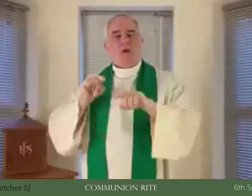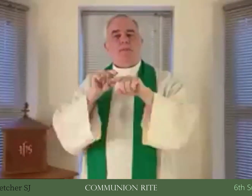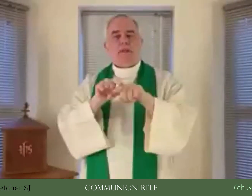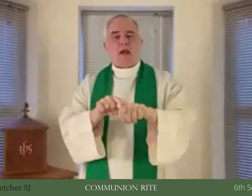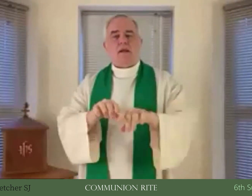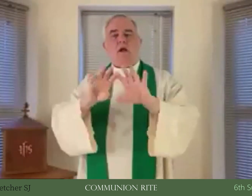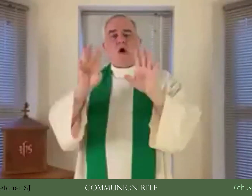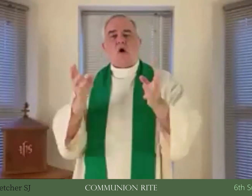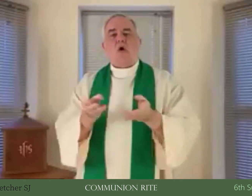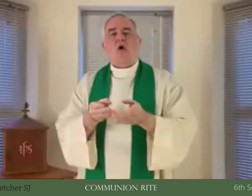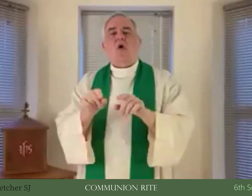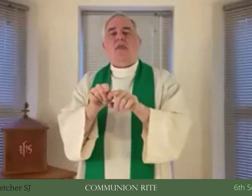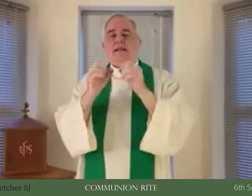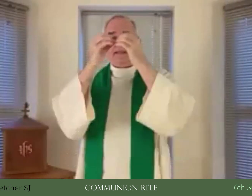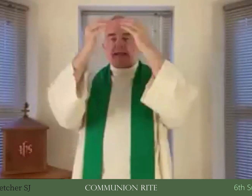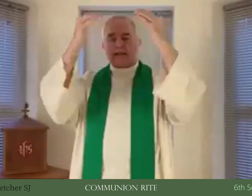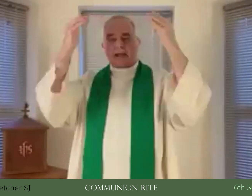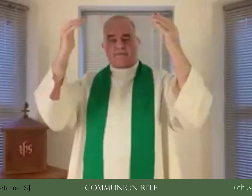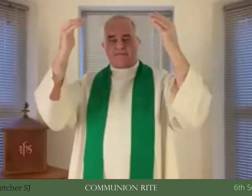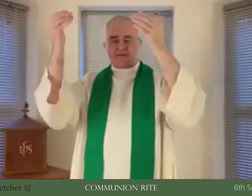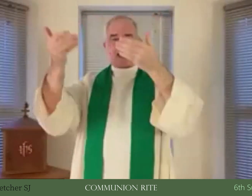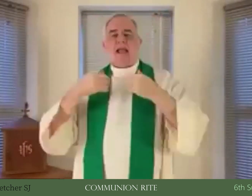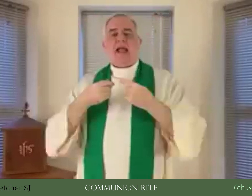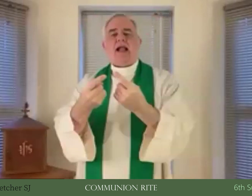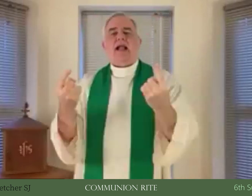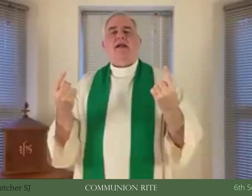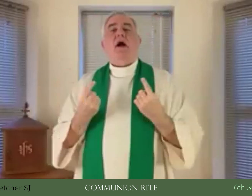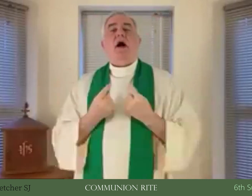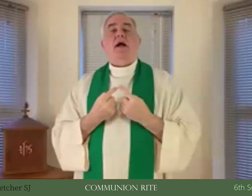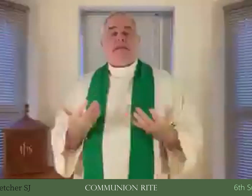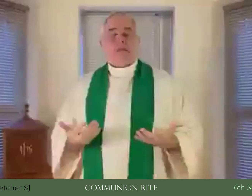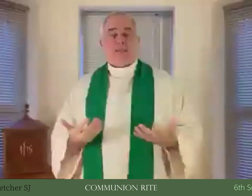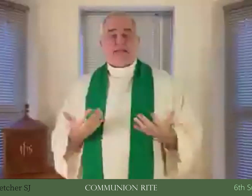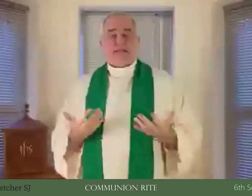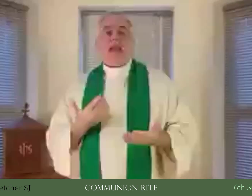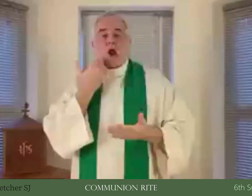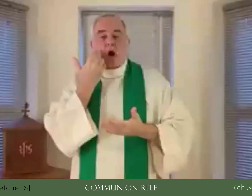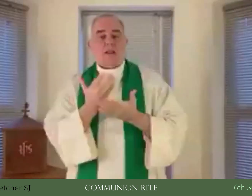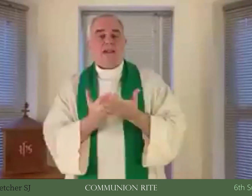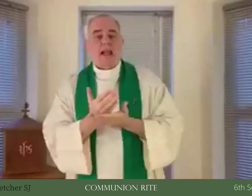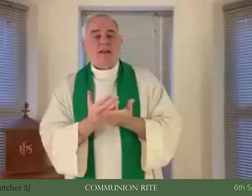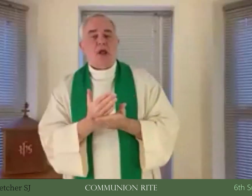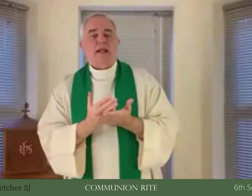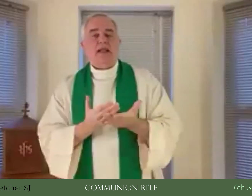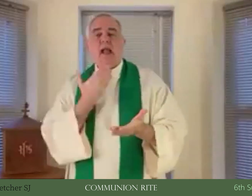be done, on all places in heaven. Give us this day our daily bread.